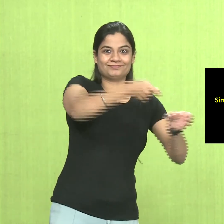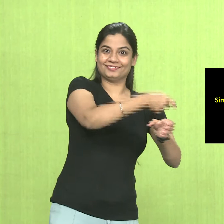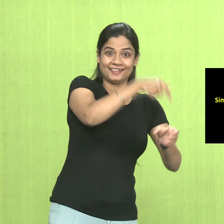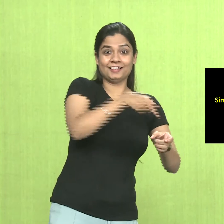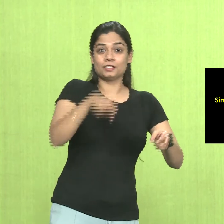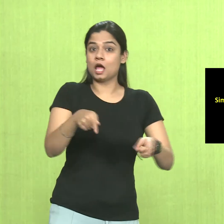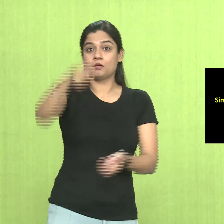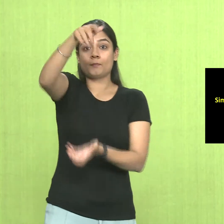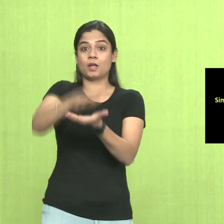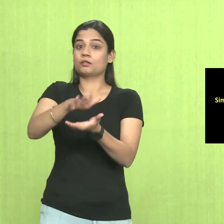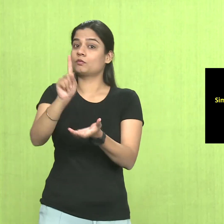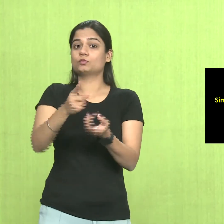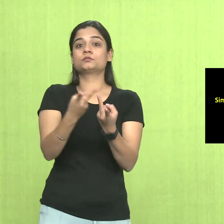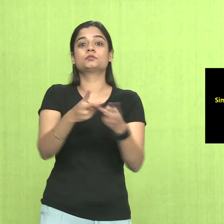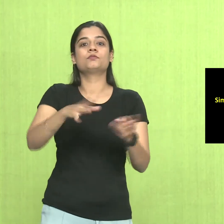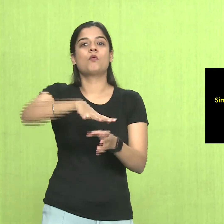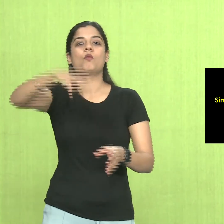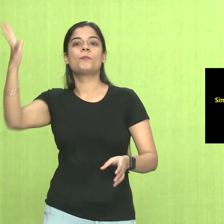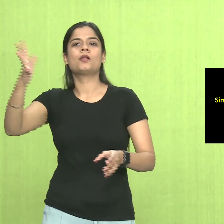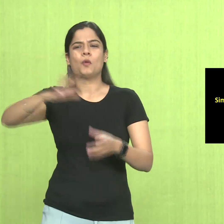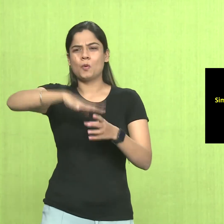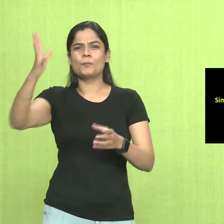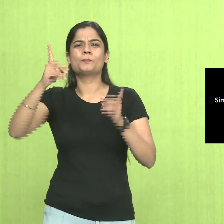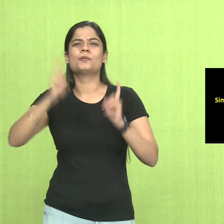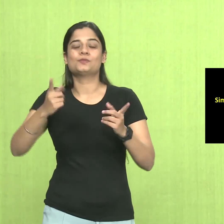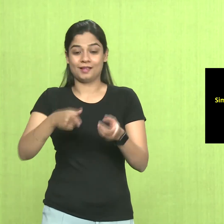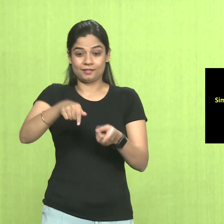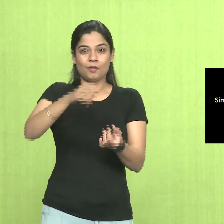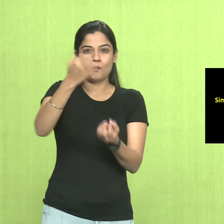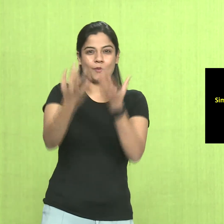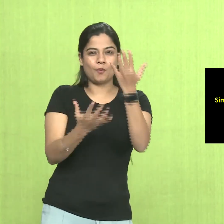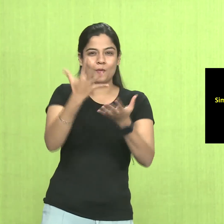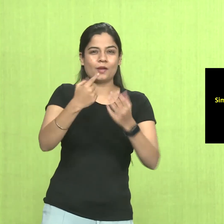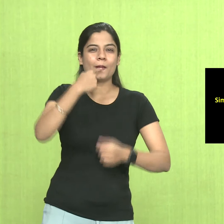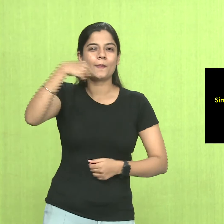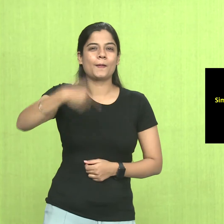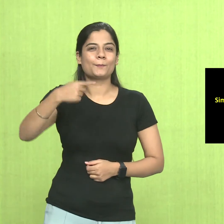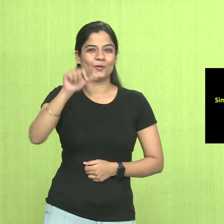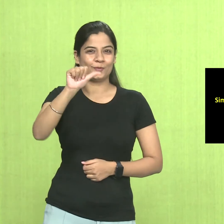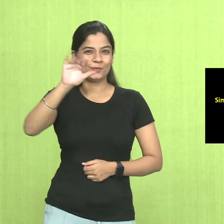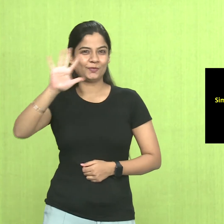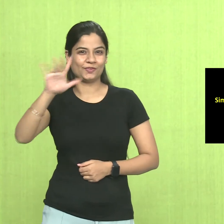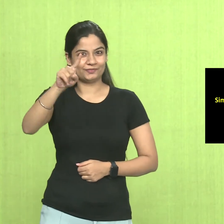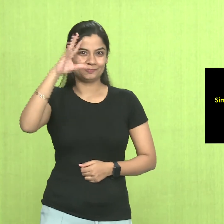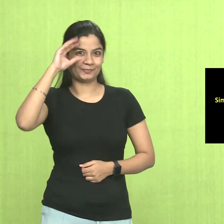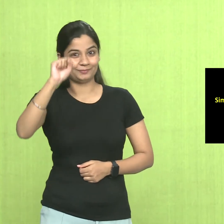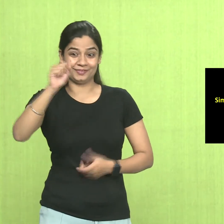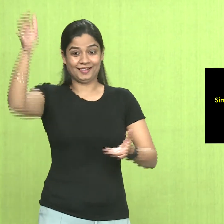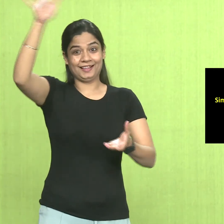temperature. Boiling temperature, you don't have to do that. And secondly, don't cover the food while cooking. These 2 things you have to